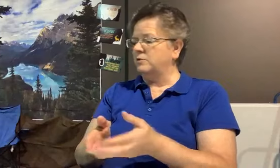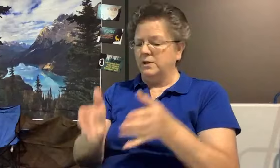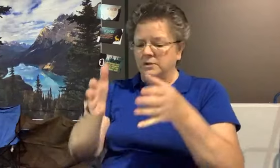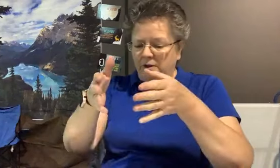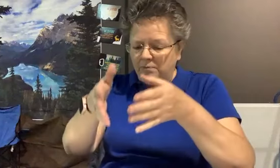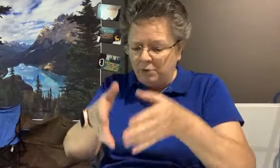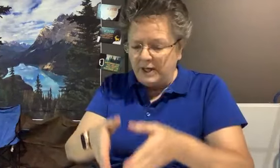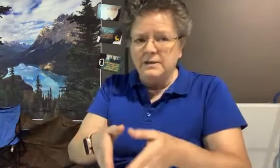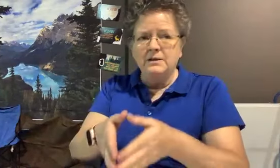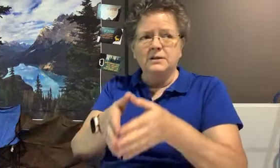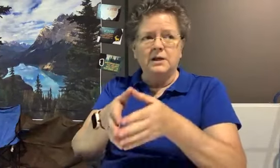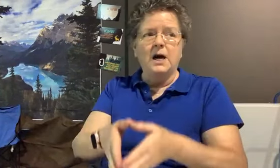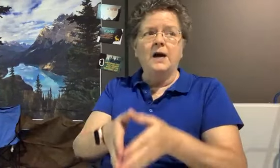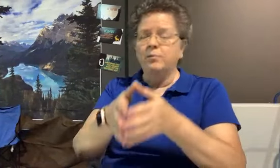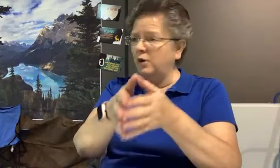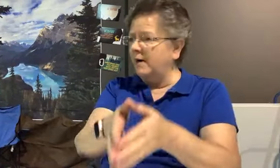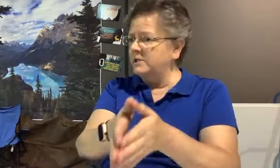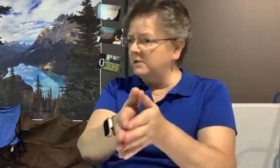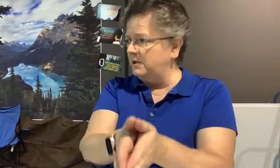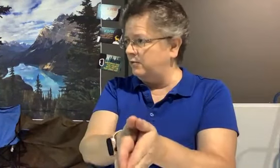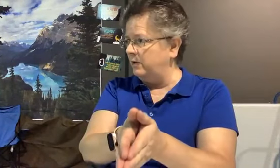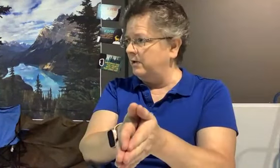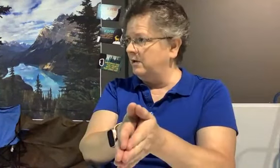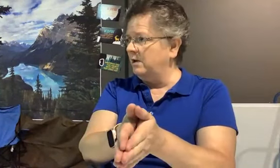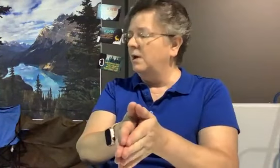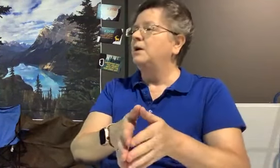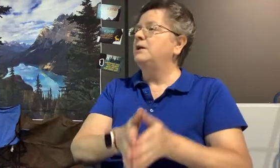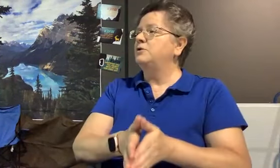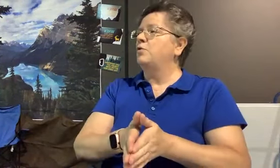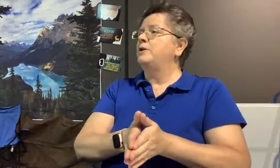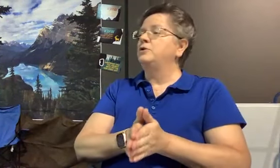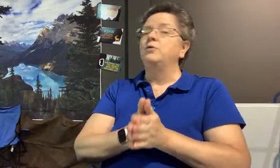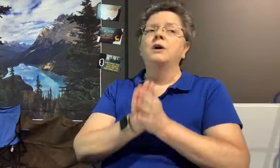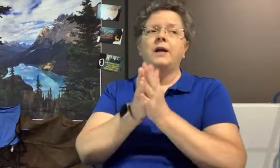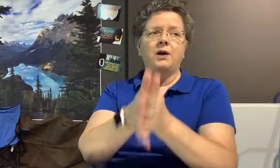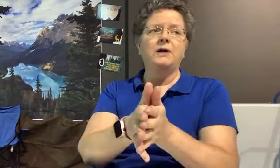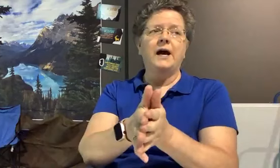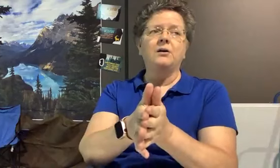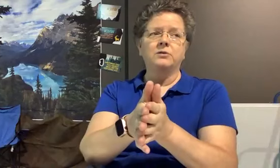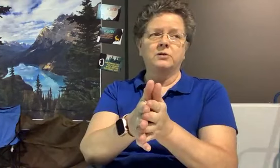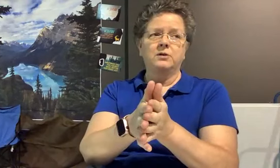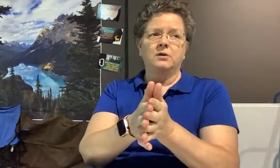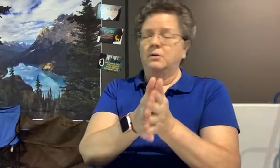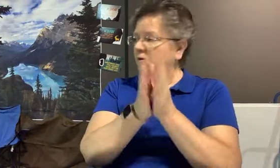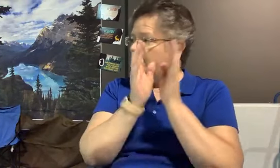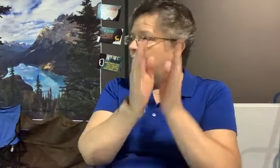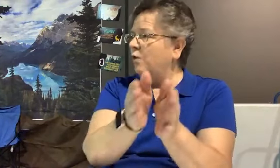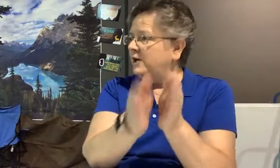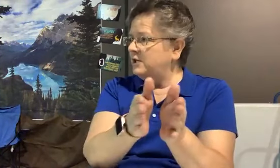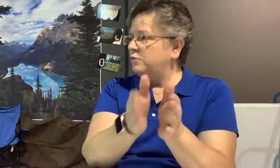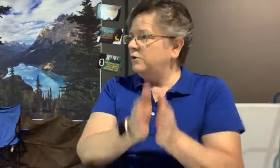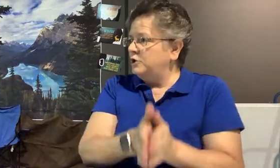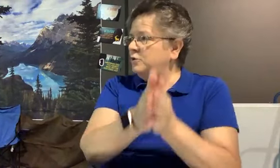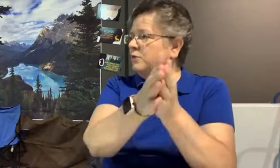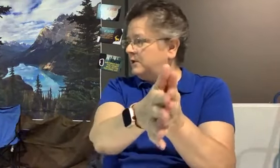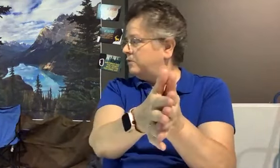says. The blessings that God promised Israel, he is going to carry out for Israel, to Israel,